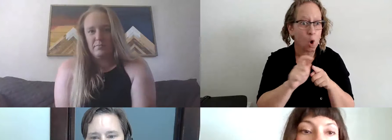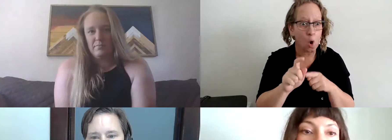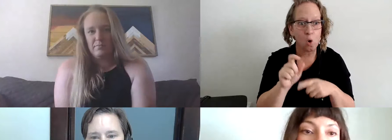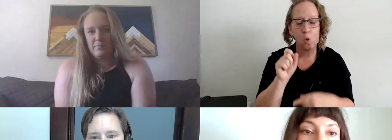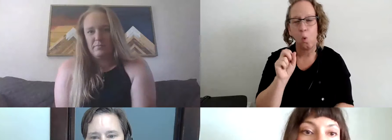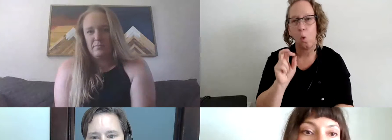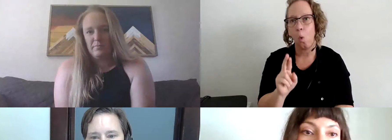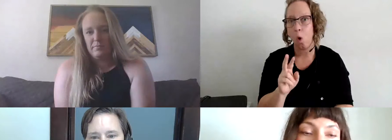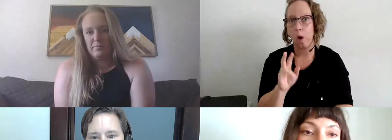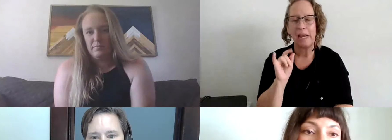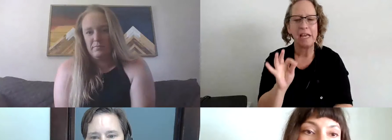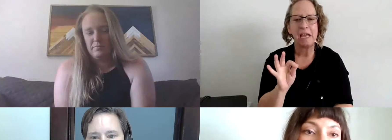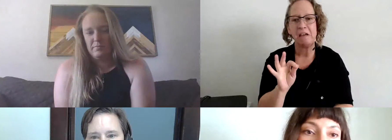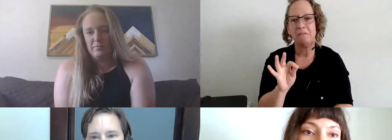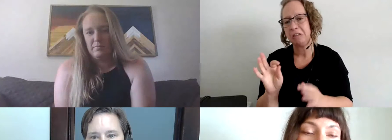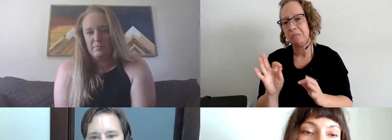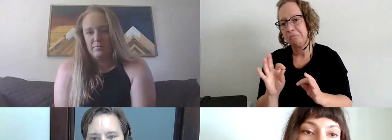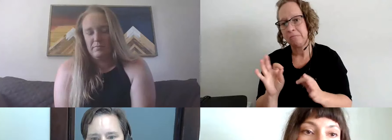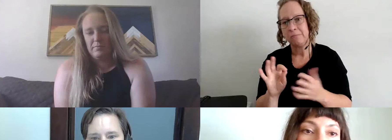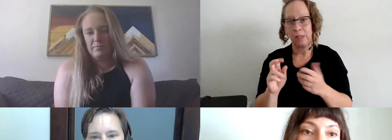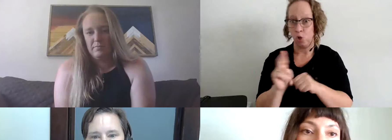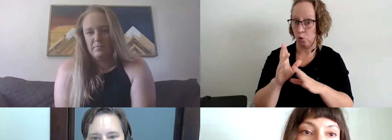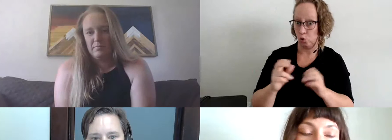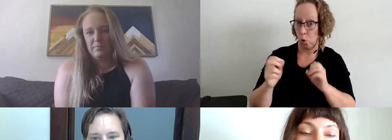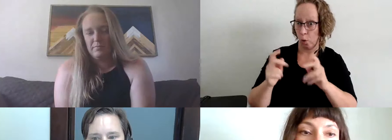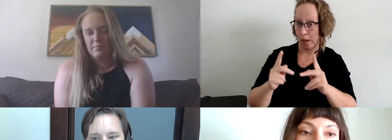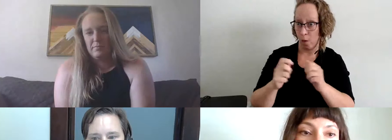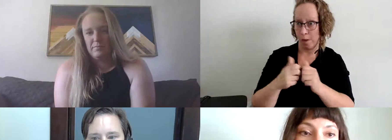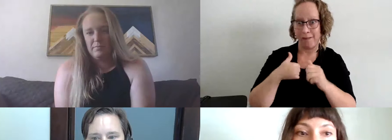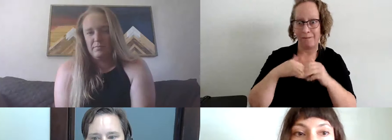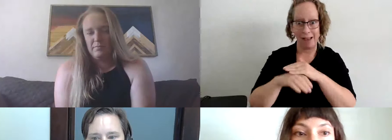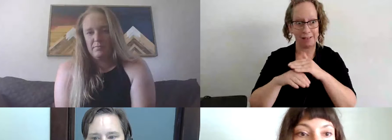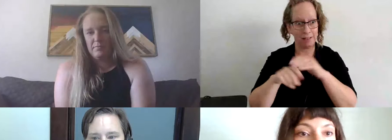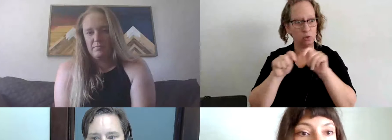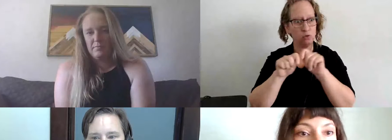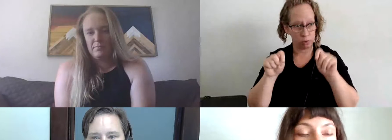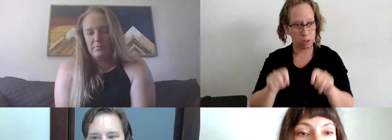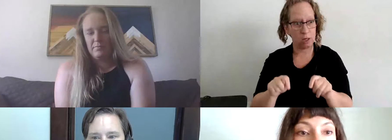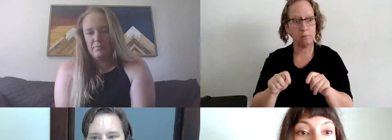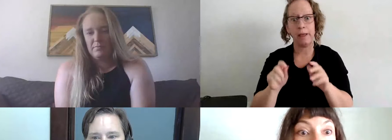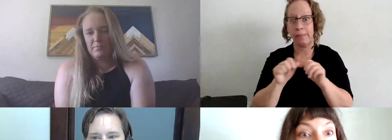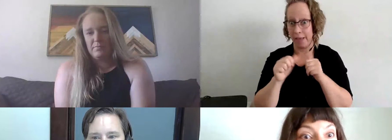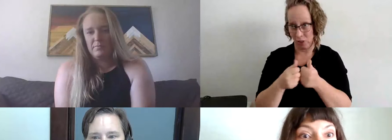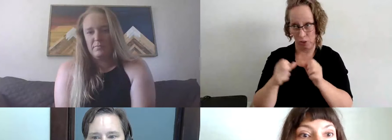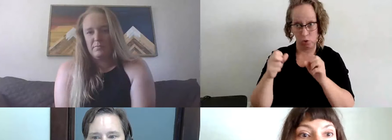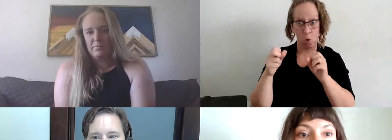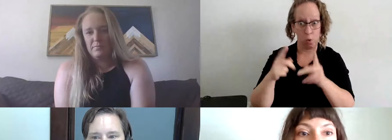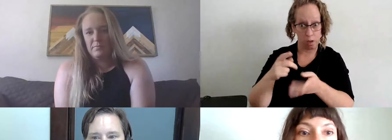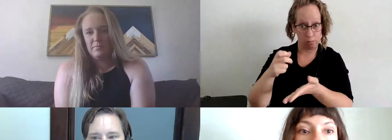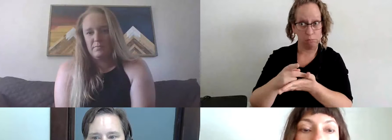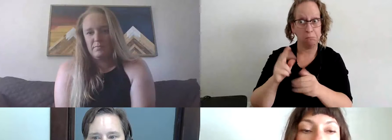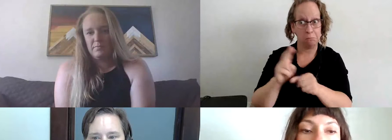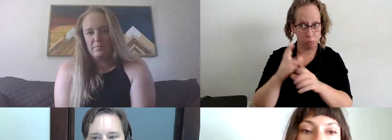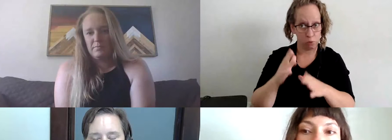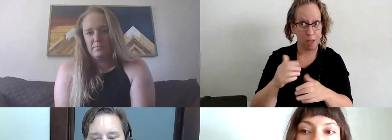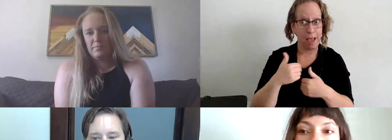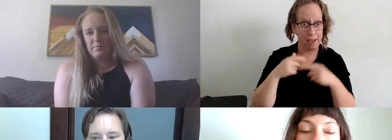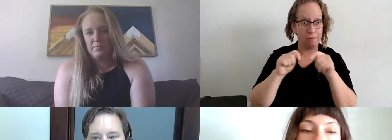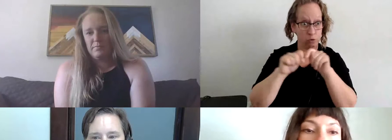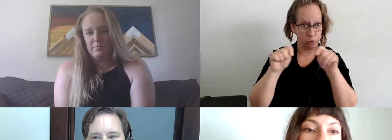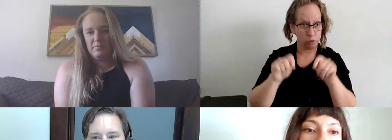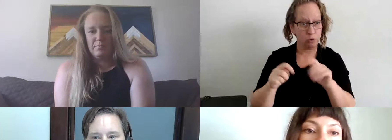Or if it's not and users are okay with having access to the transcript, the agency is okay with users having access to